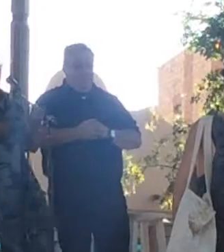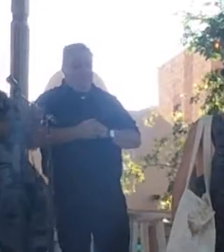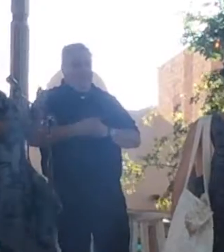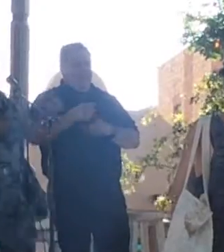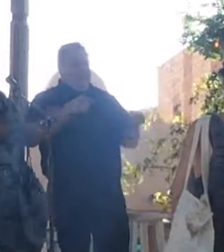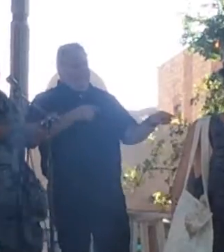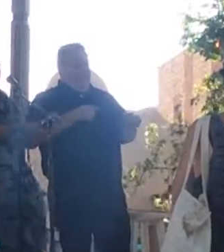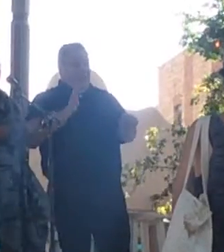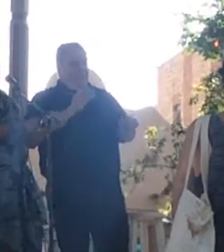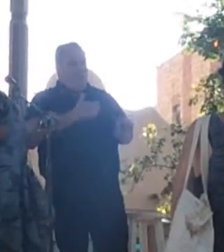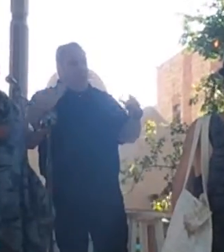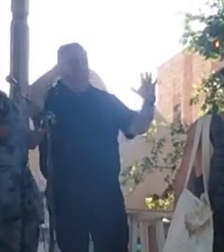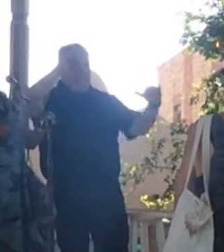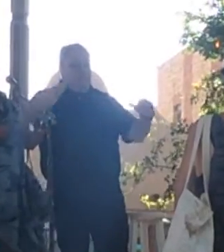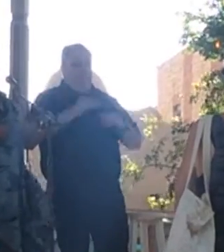and they're our hope.